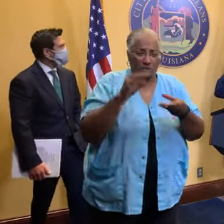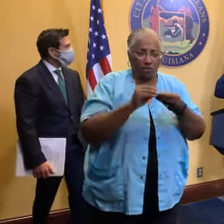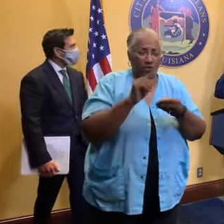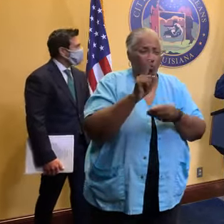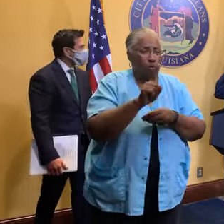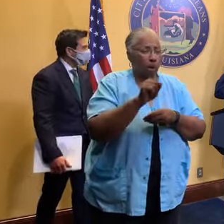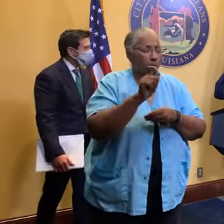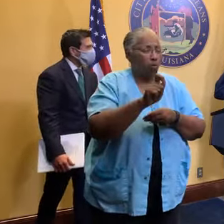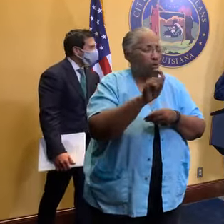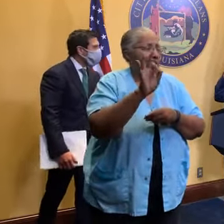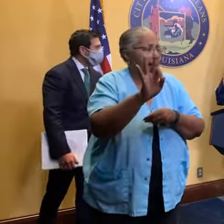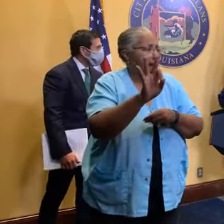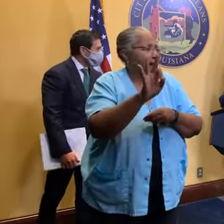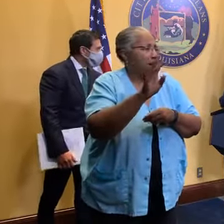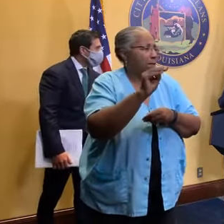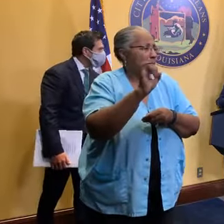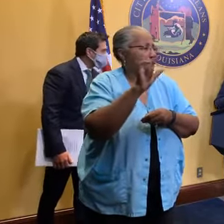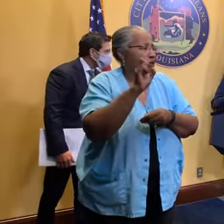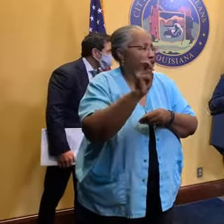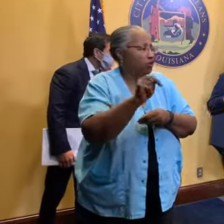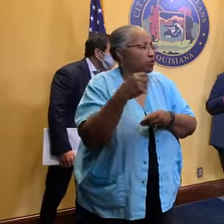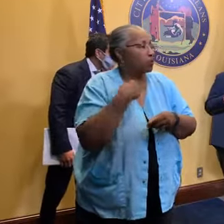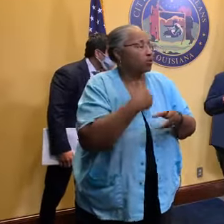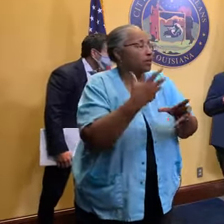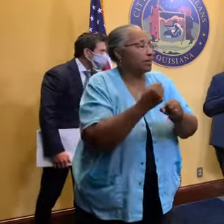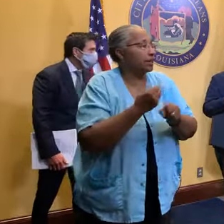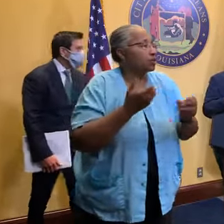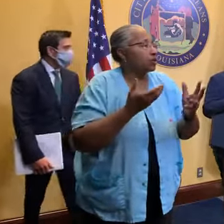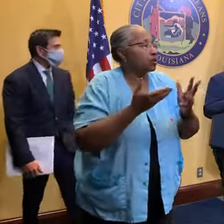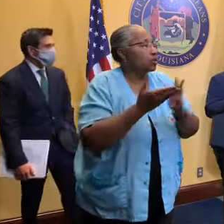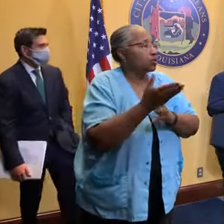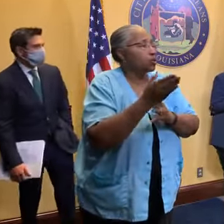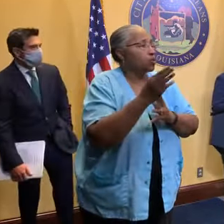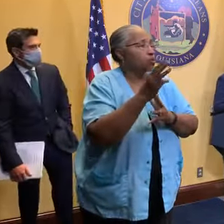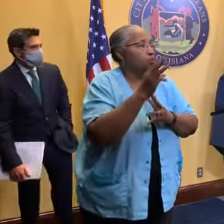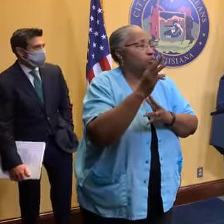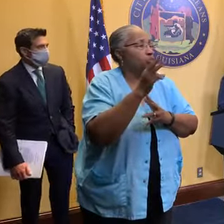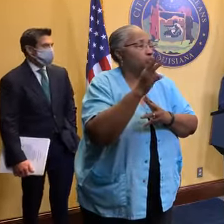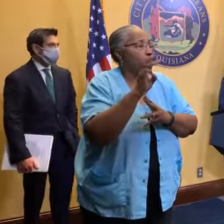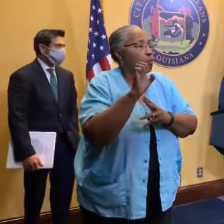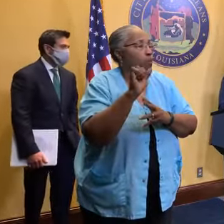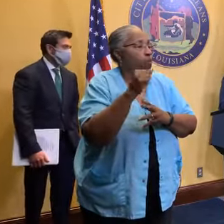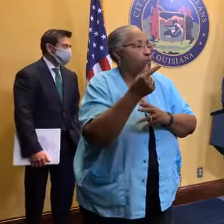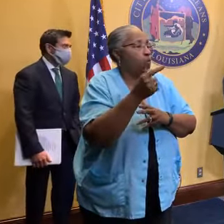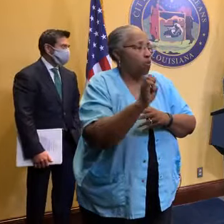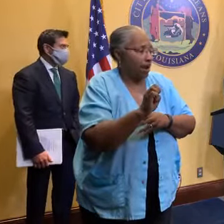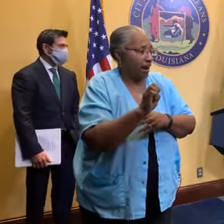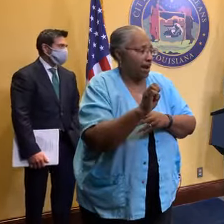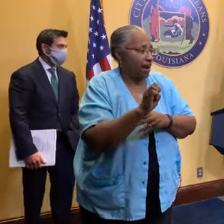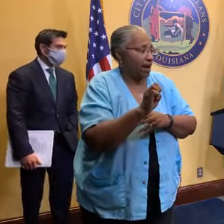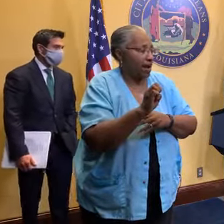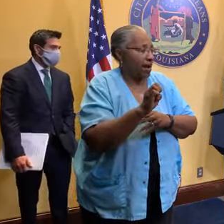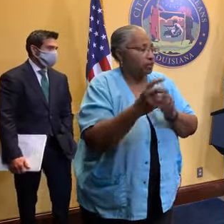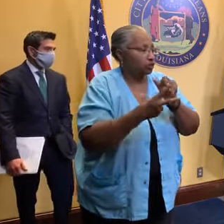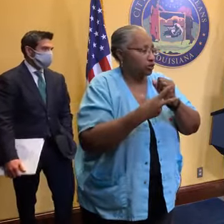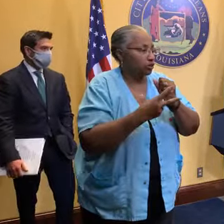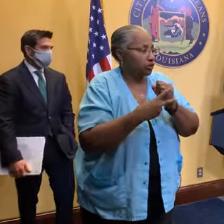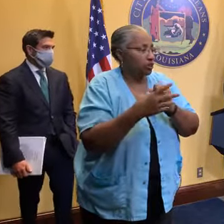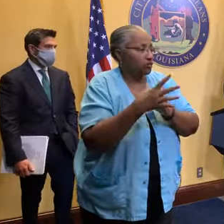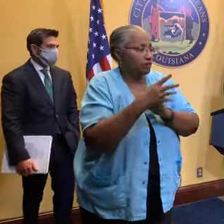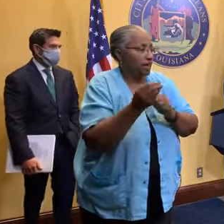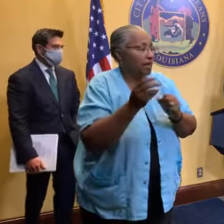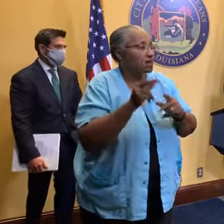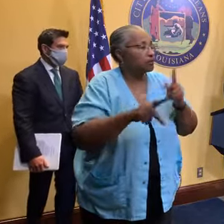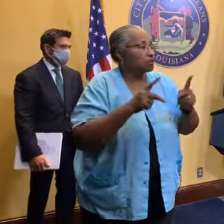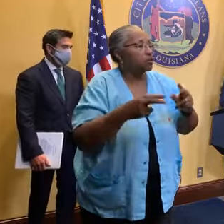about 1.9? and we're gonna get it through wage reserves and attrition. Yeah, so looking at the